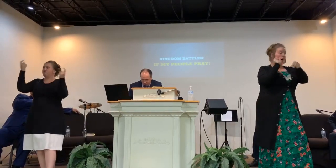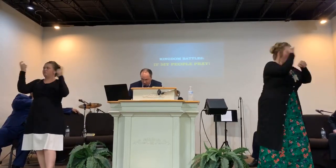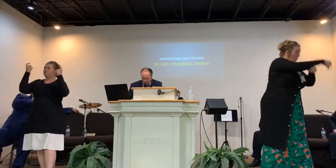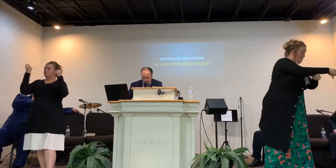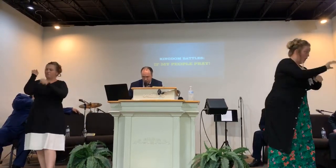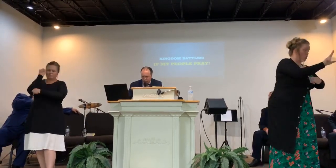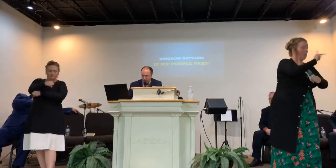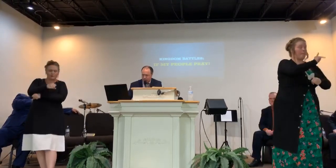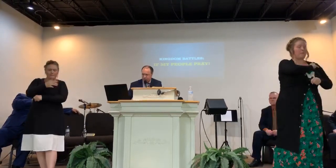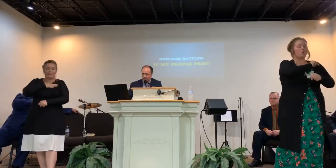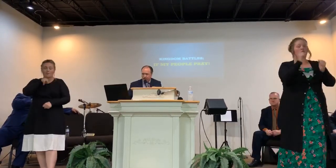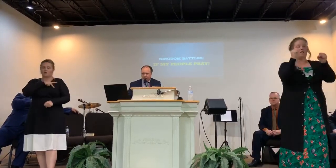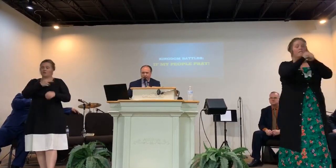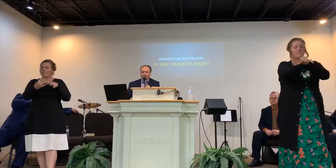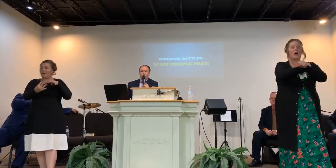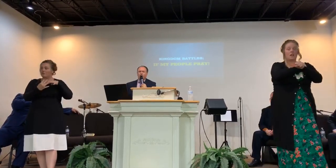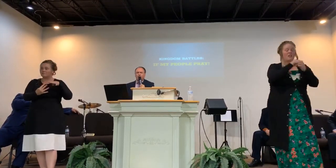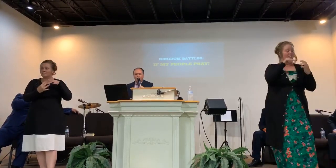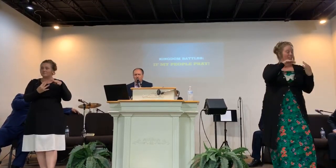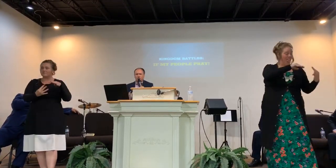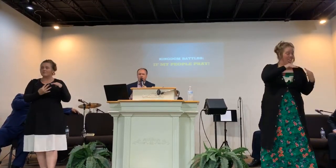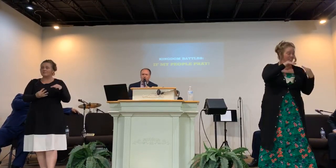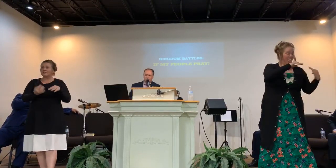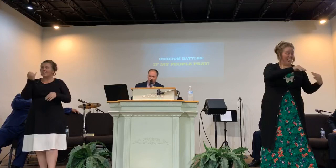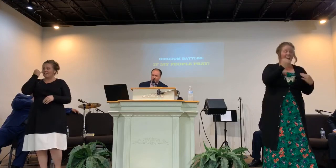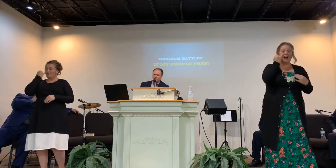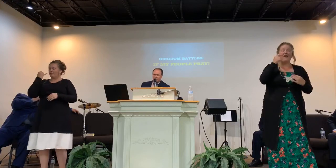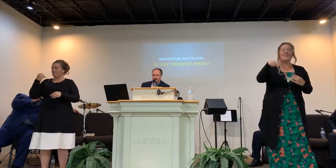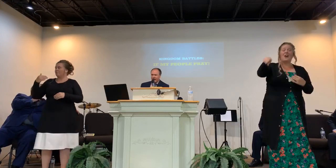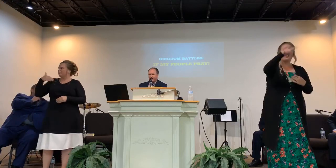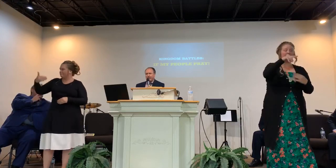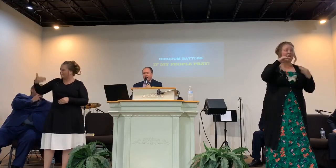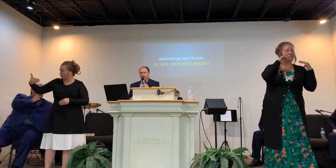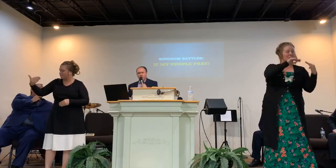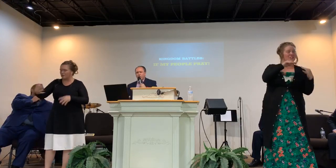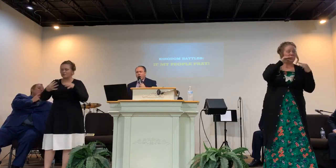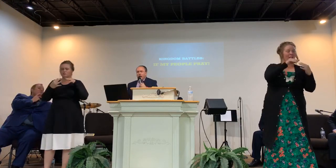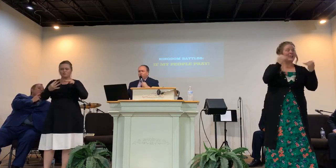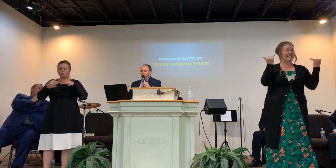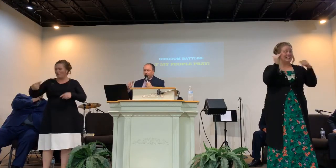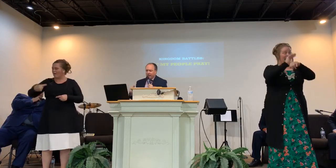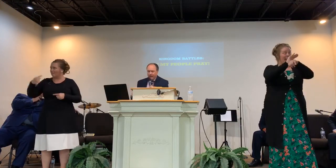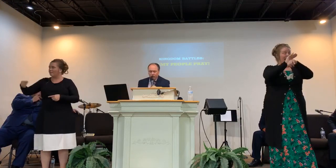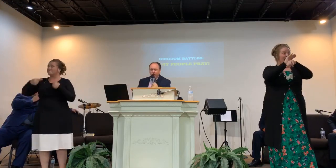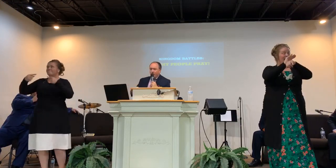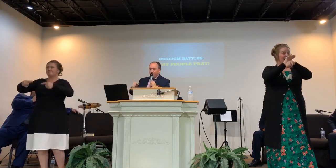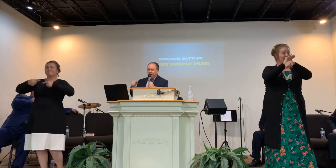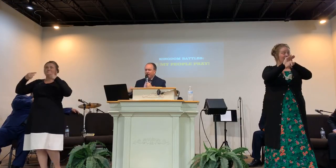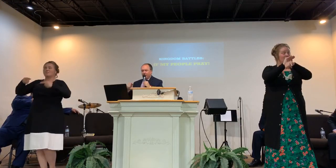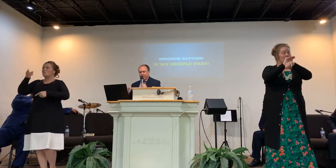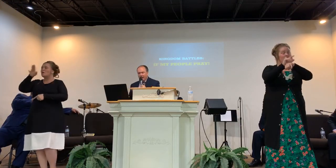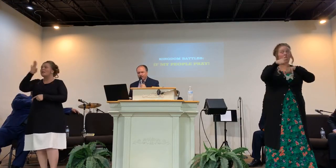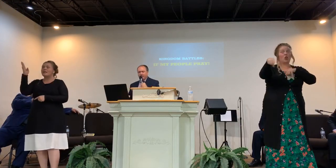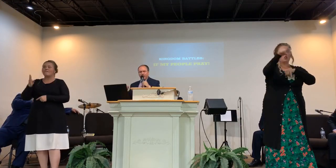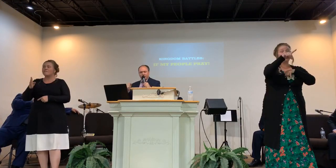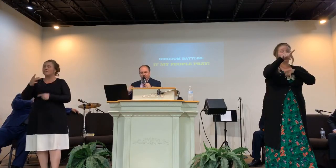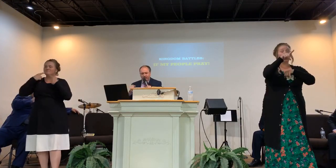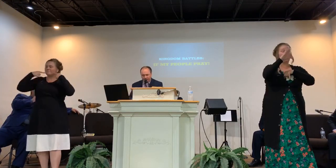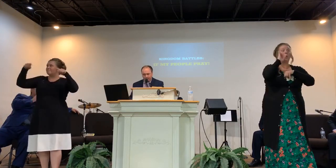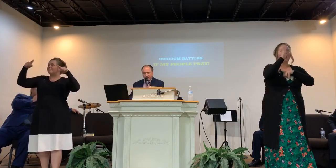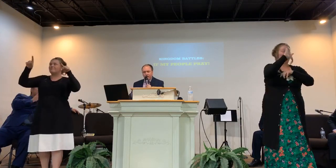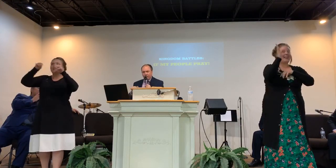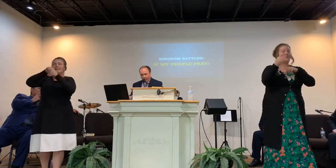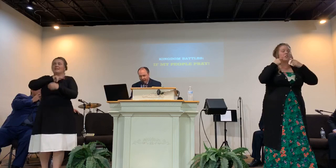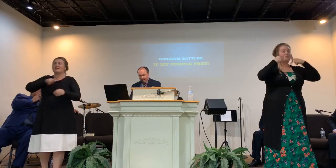personal struggles. If you are constantly struggling tonight, you will never be effective in